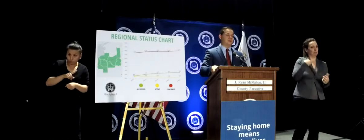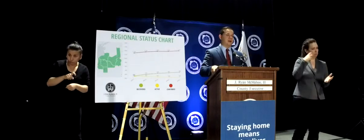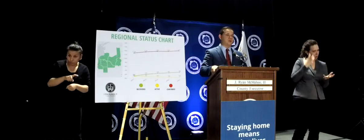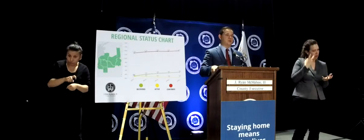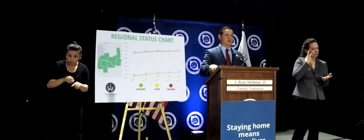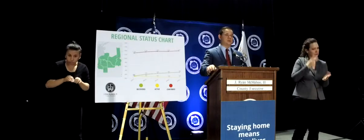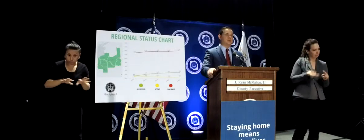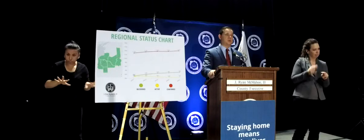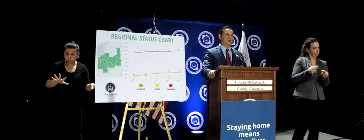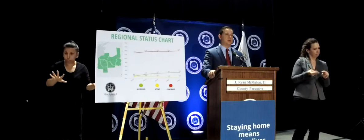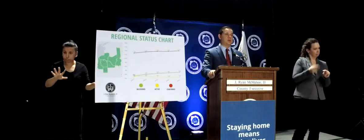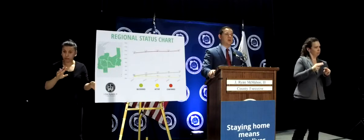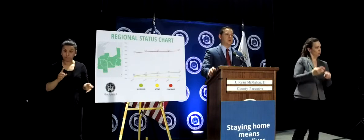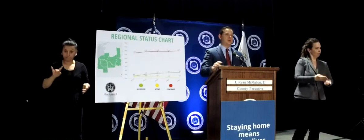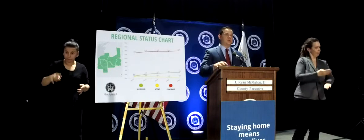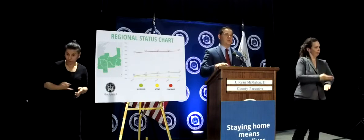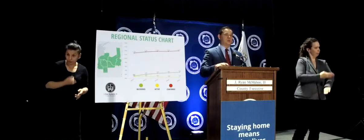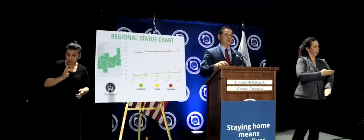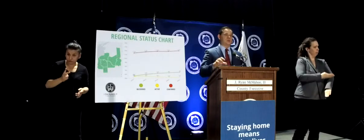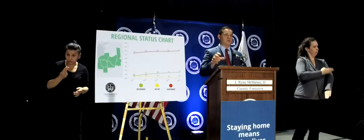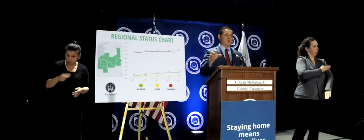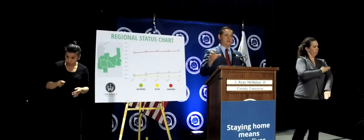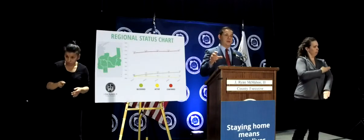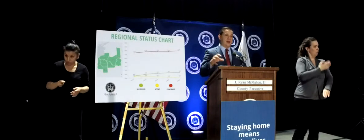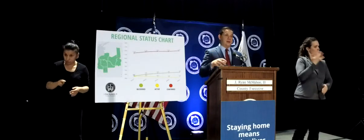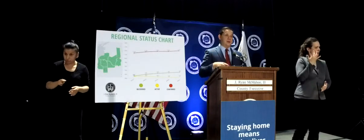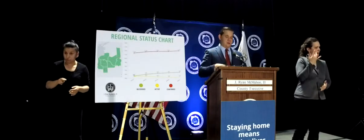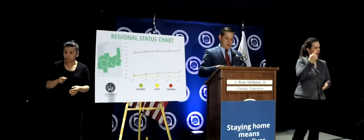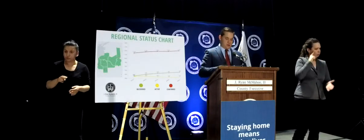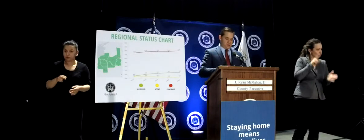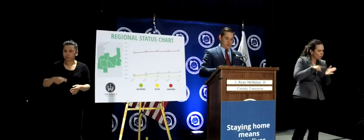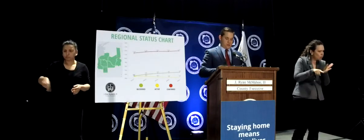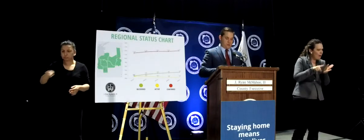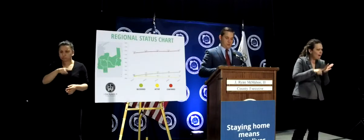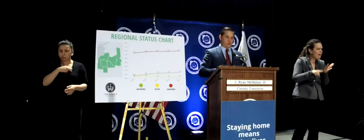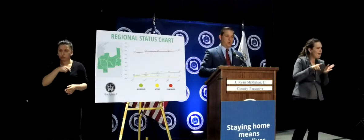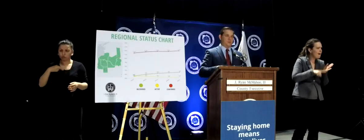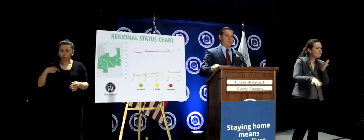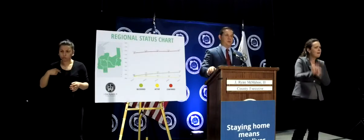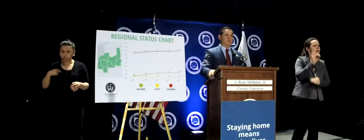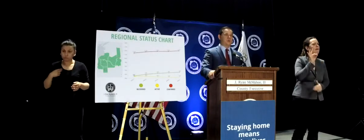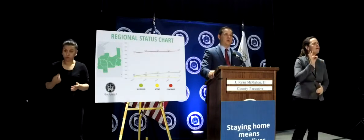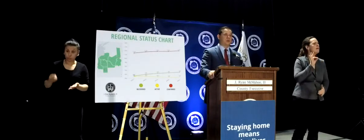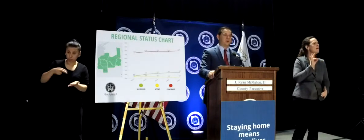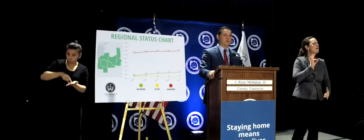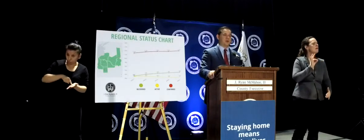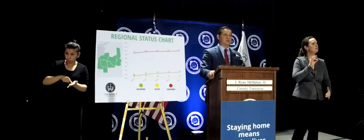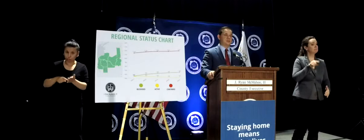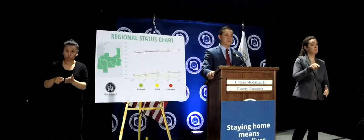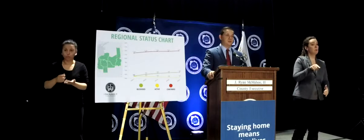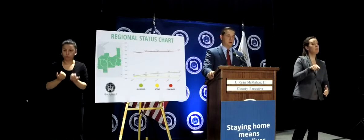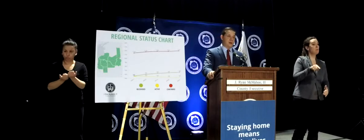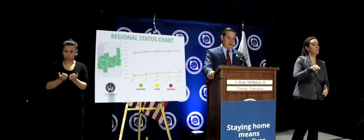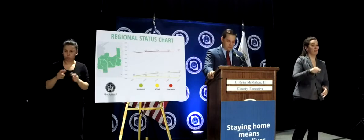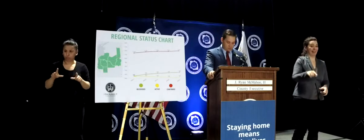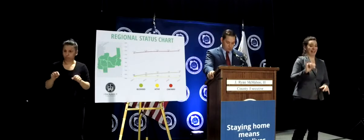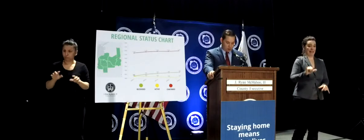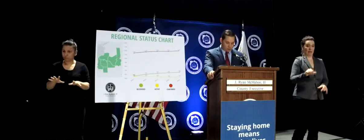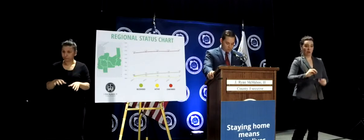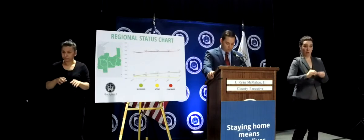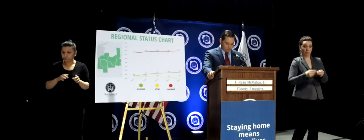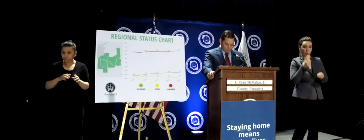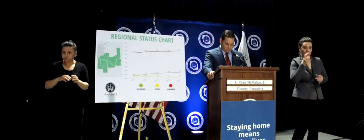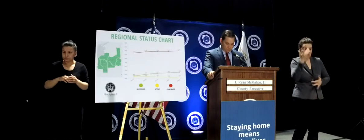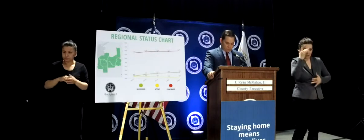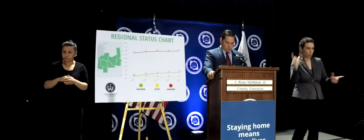attacking this virus throughout the community. We need resources going to that. Certainly with the quarantine numbers going in the right direction, this is very positive as